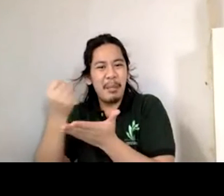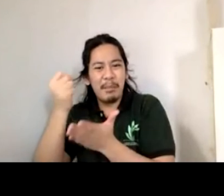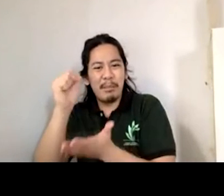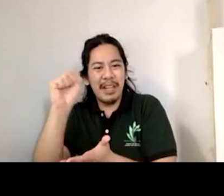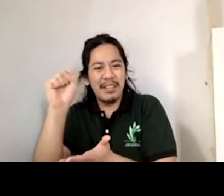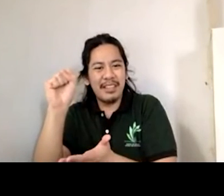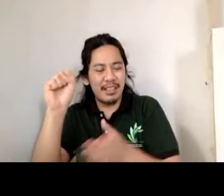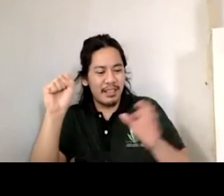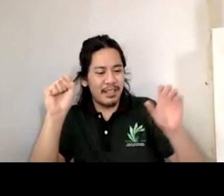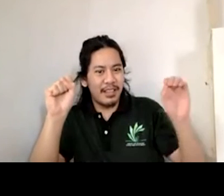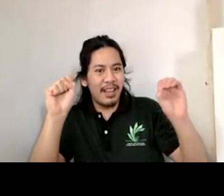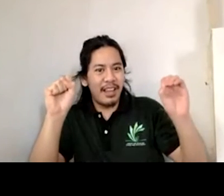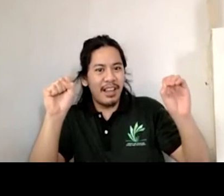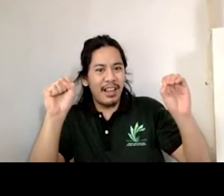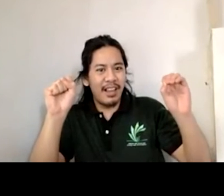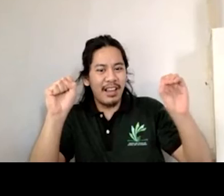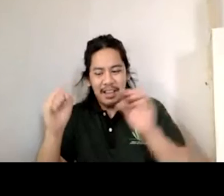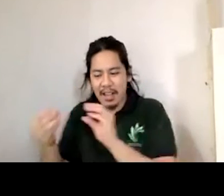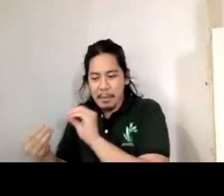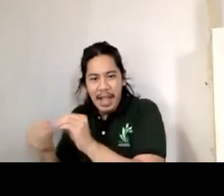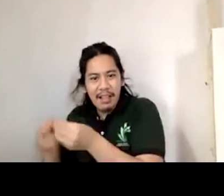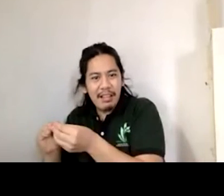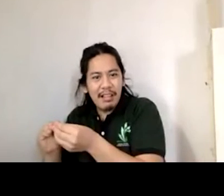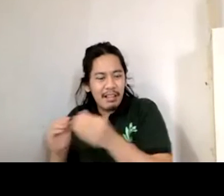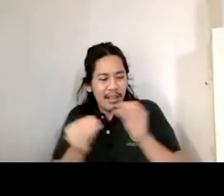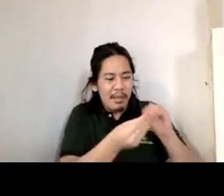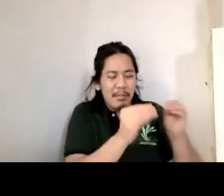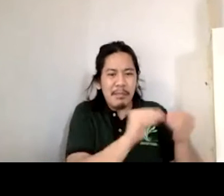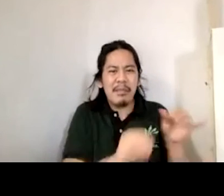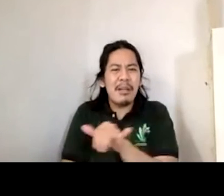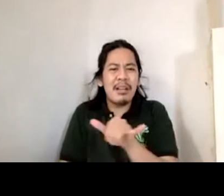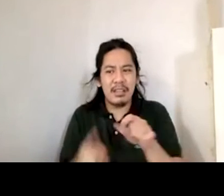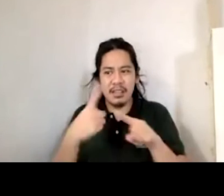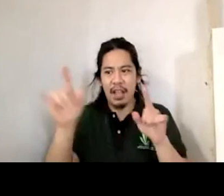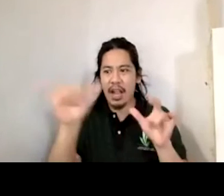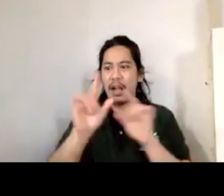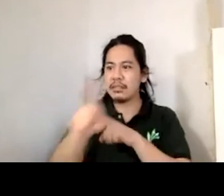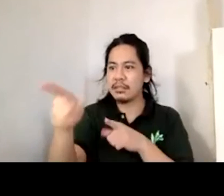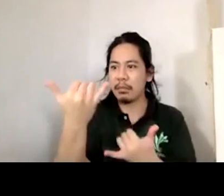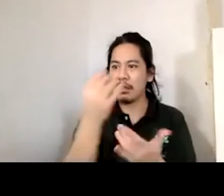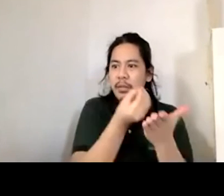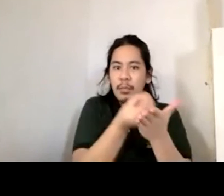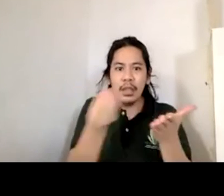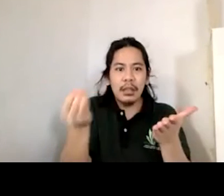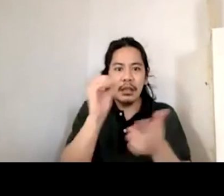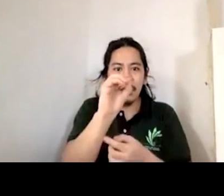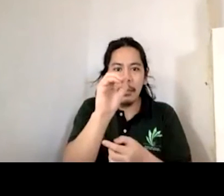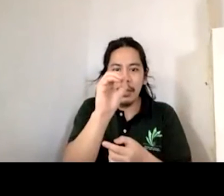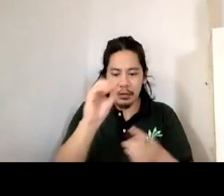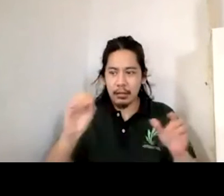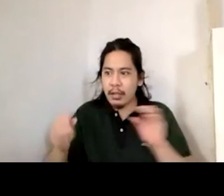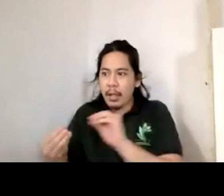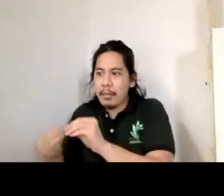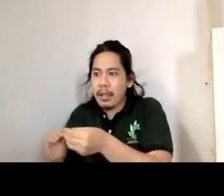Because if we use the numbers and we emphasize them, it could be a comment as well.